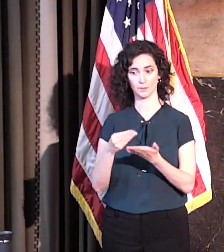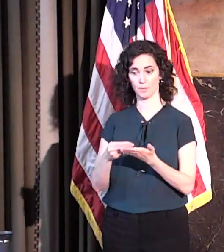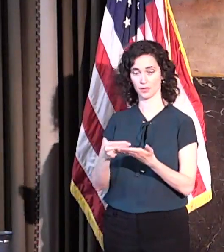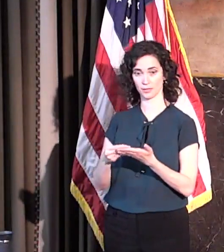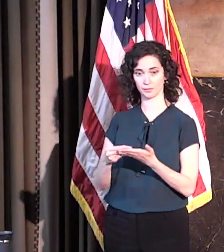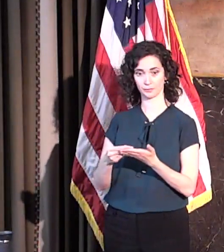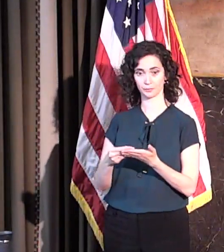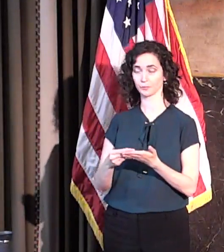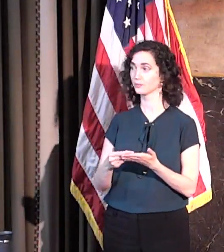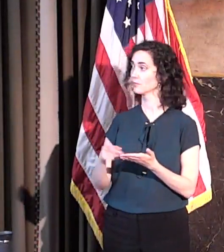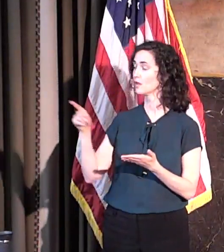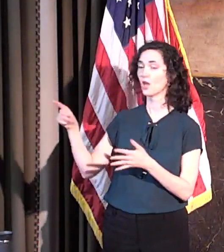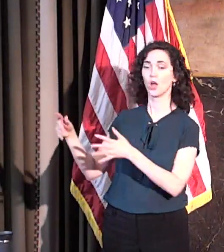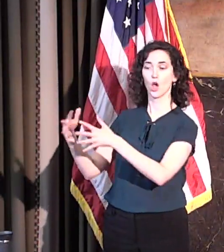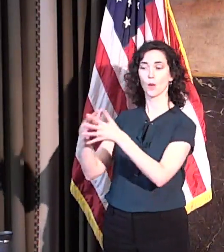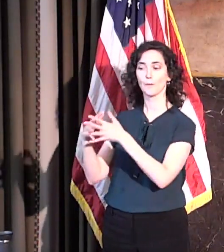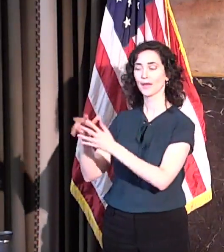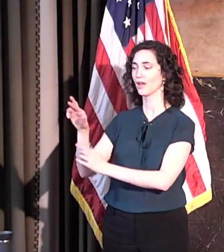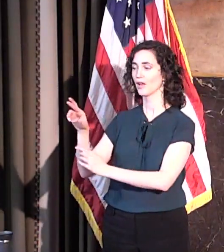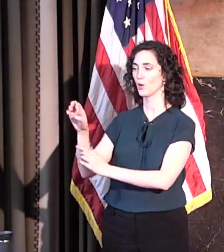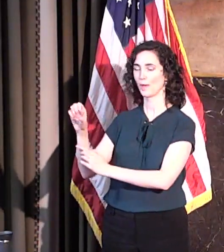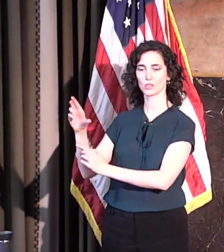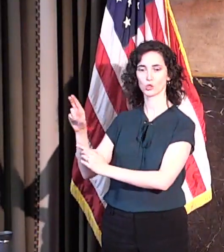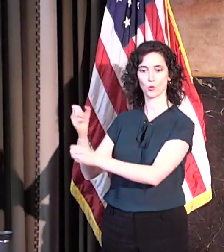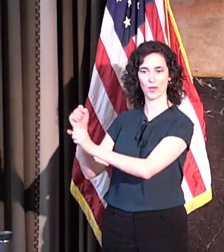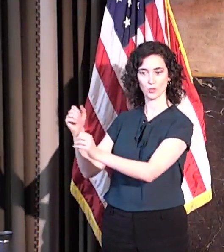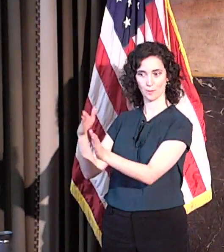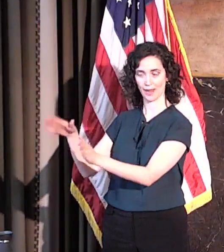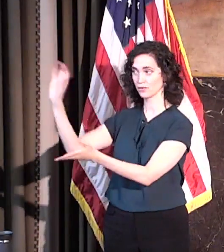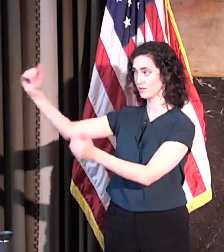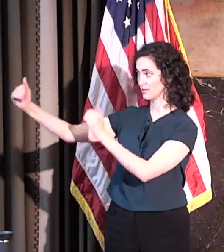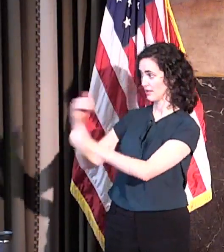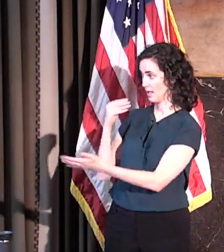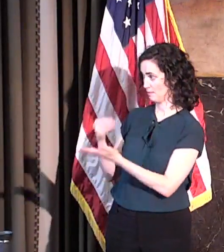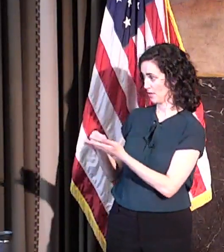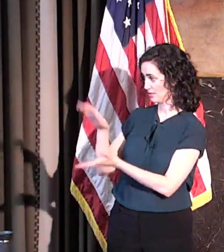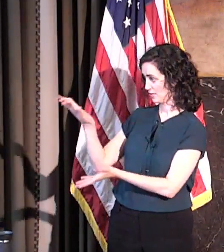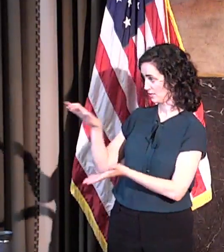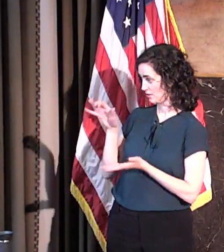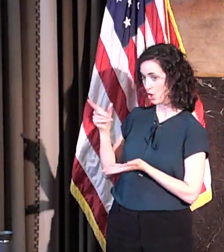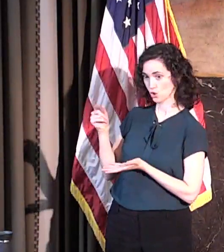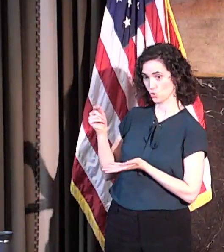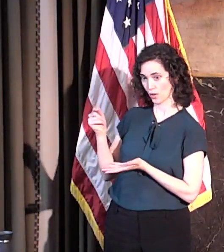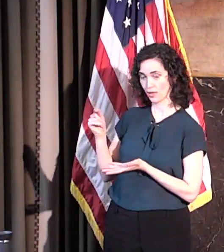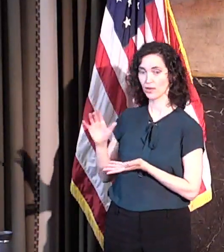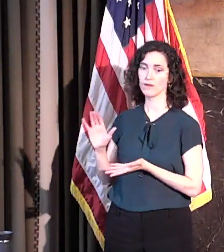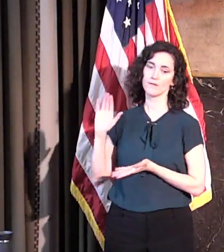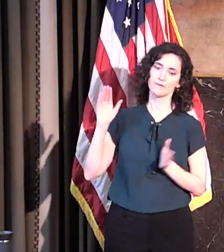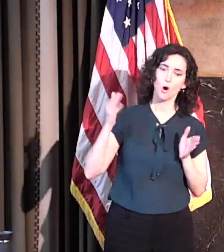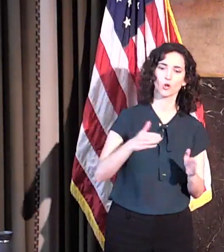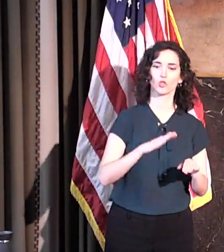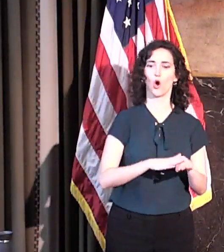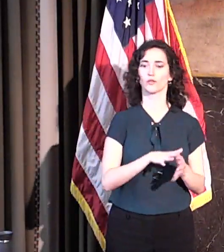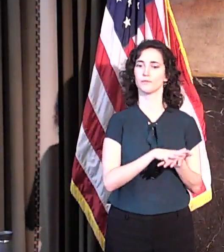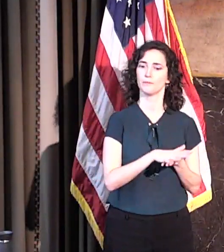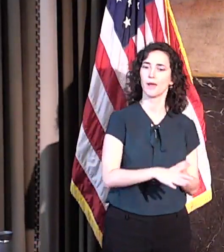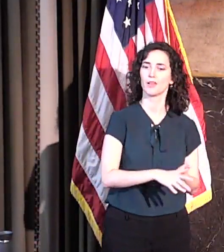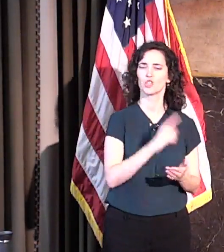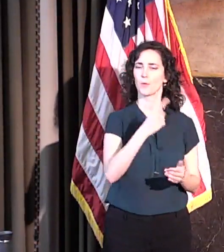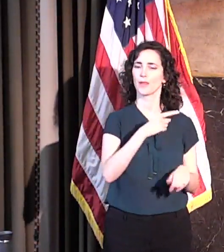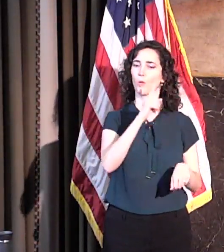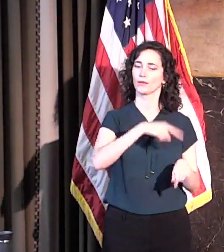receive from the American Rescue Plan, focus that one-time money on one-time expenditures such as infrastructure,